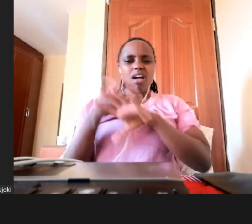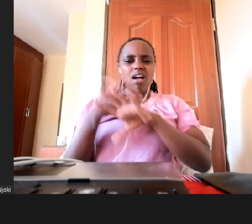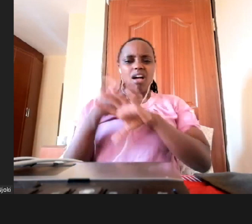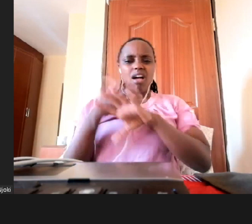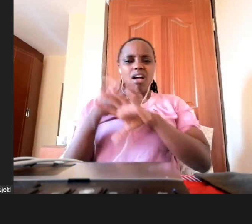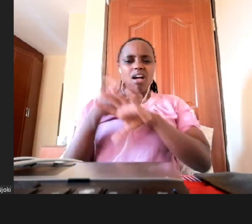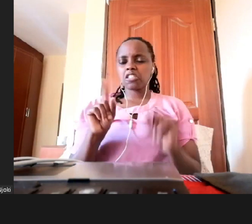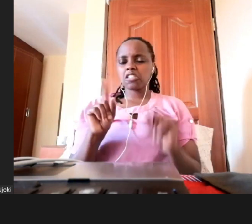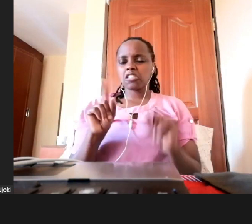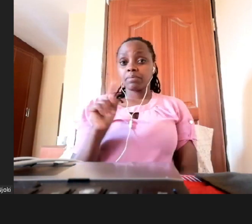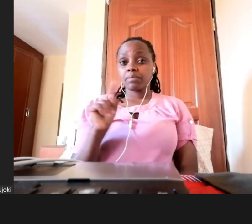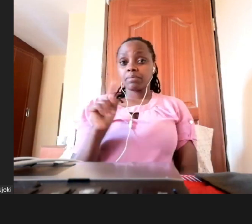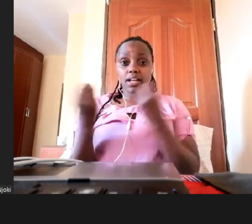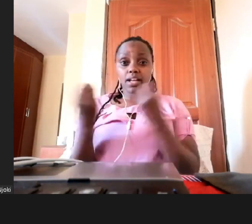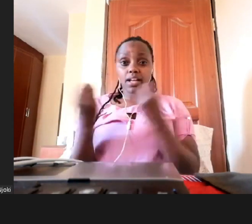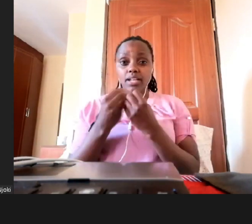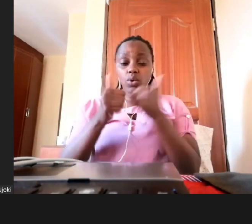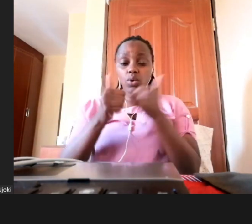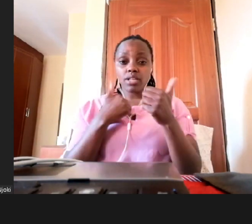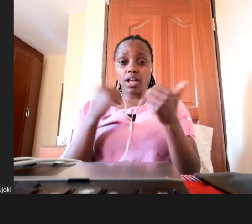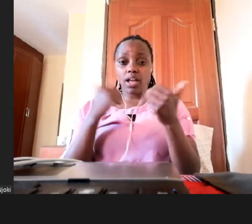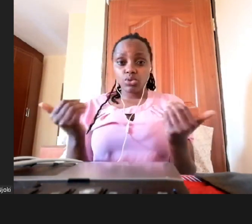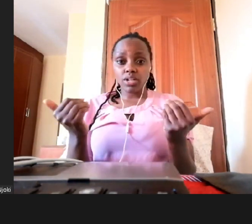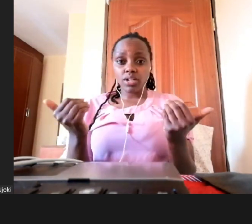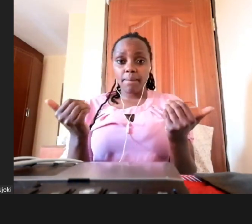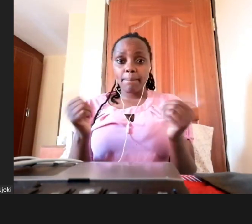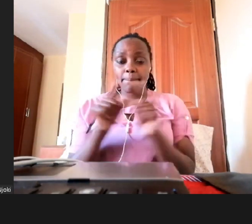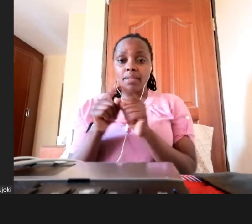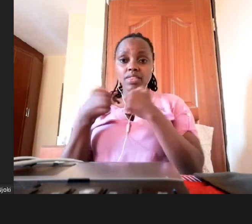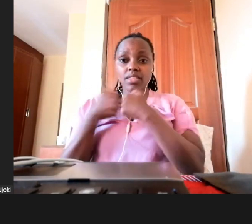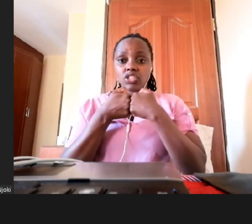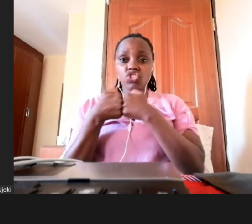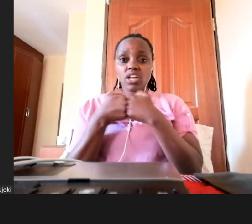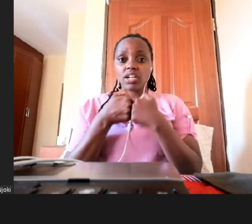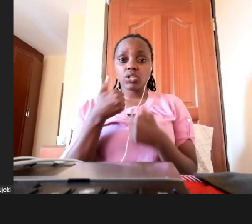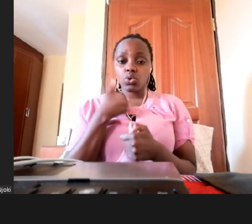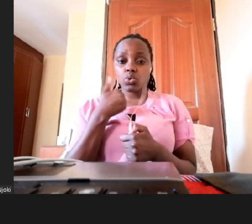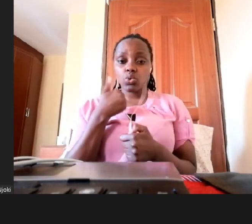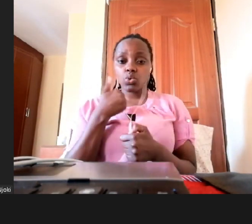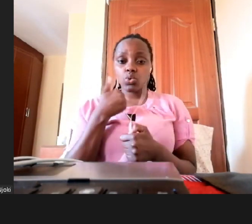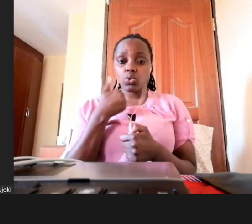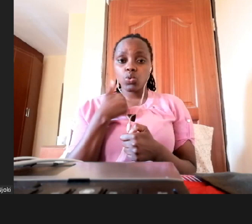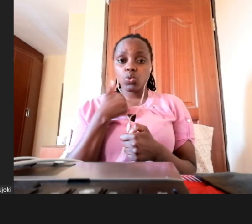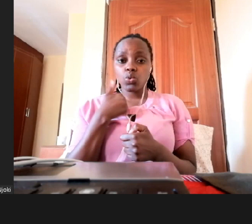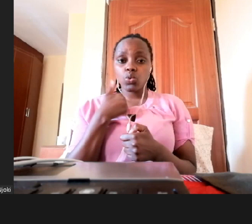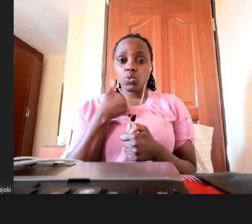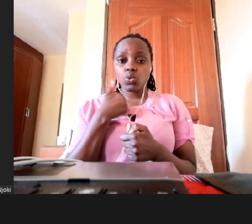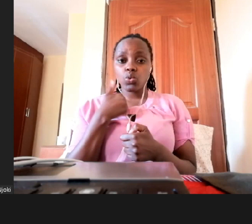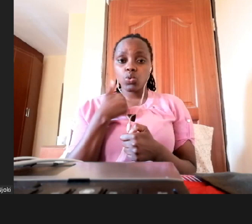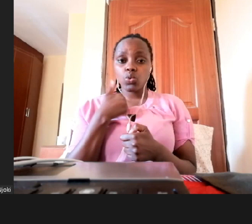as an organization that works with children constantly. This is a challenge. We find that,